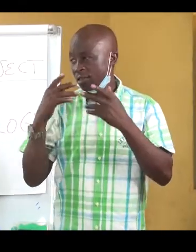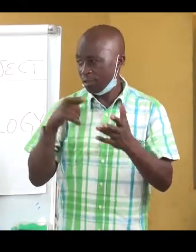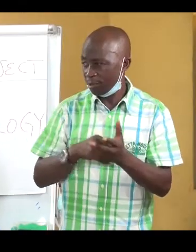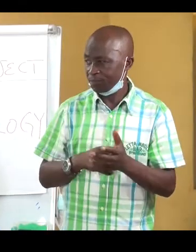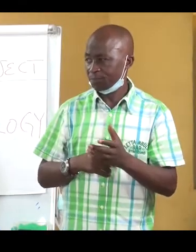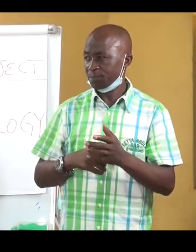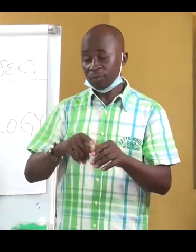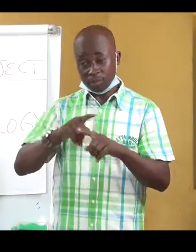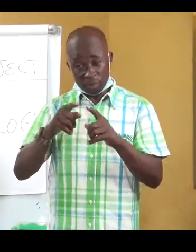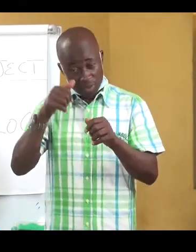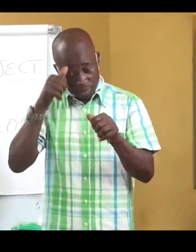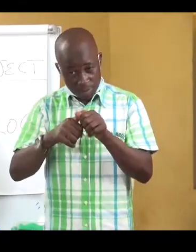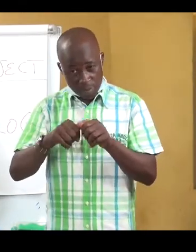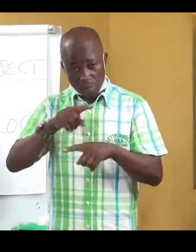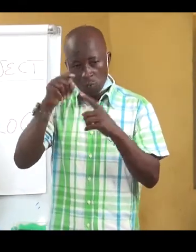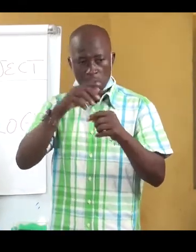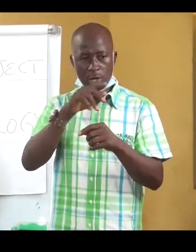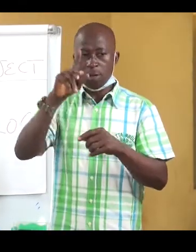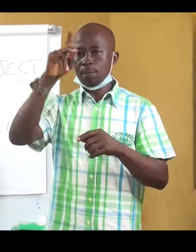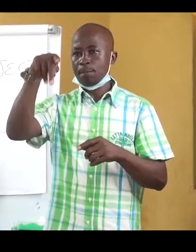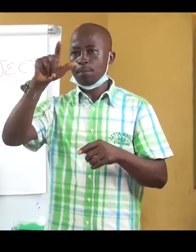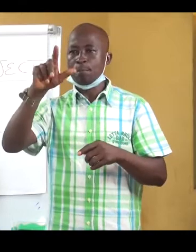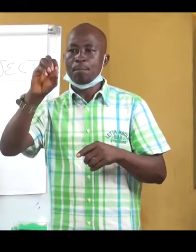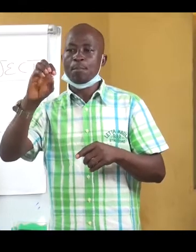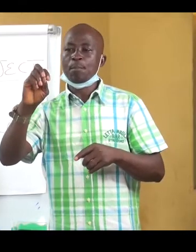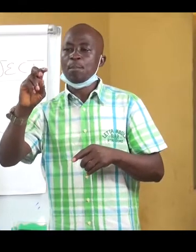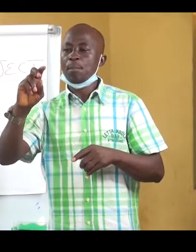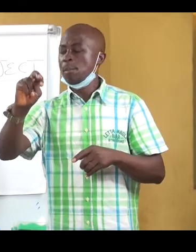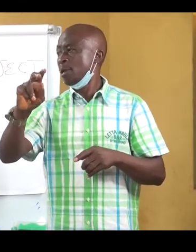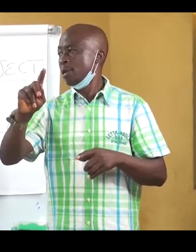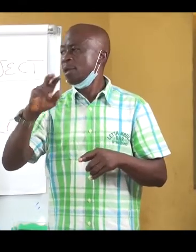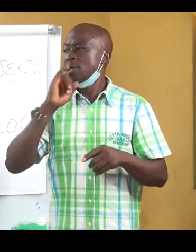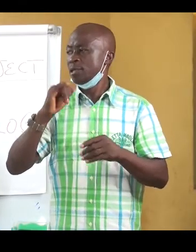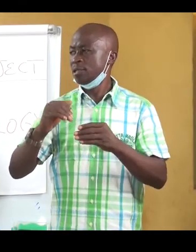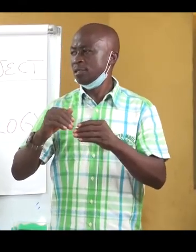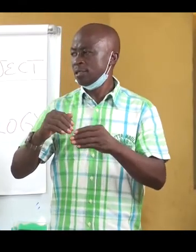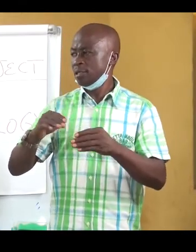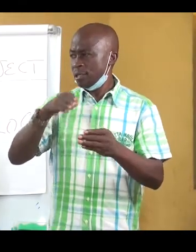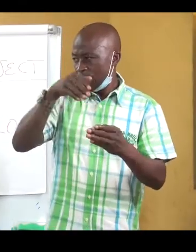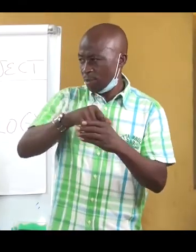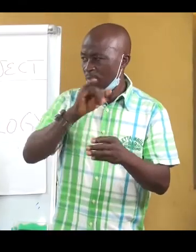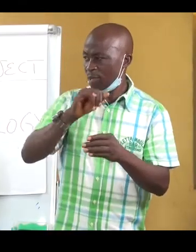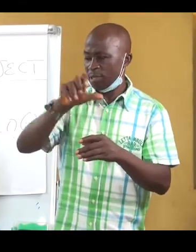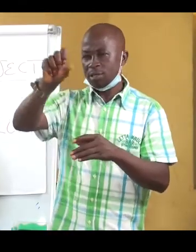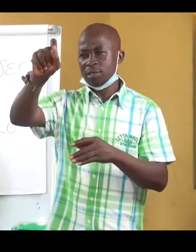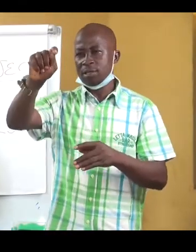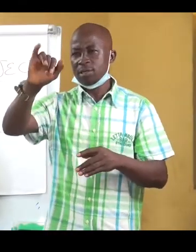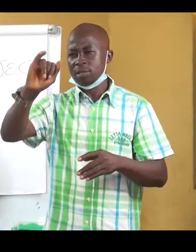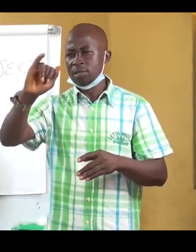a pollen grain is being deposited on the stigma, it starts to germinate. So